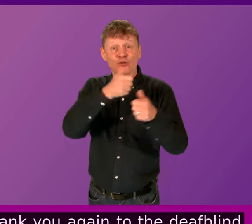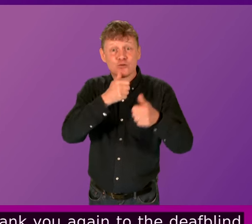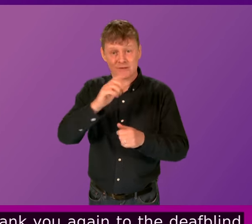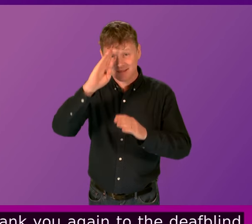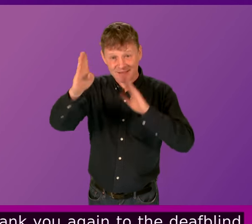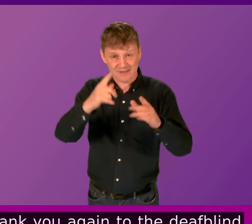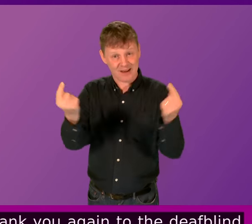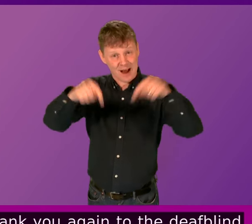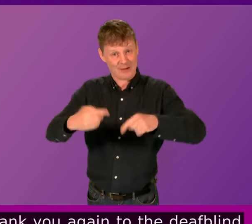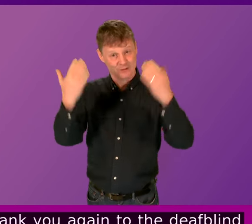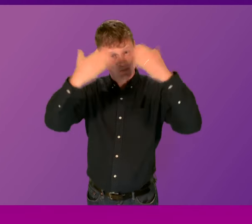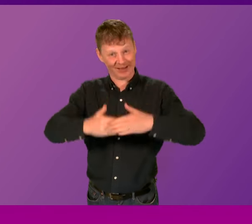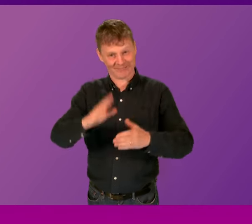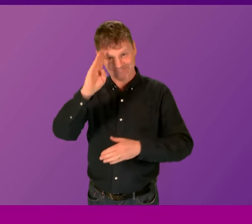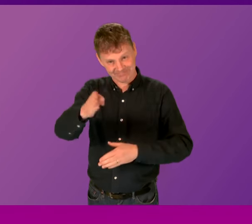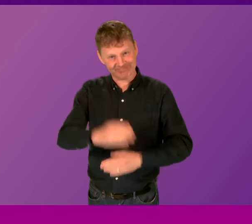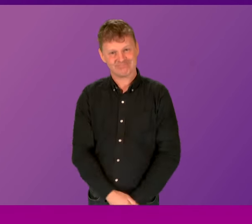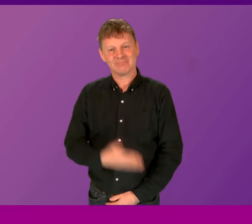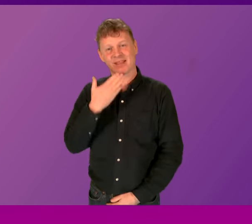coming to the gallery tonight. Thank you.